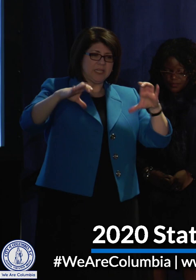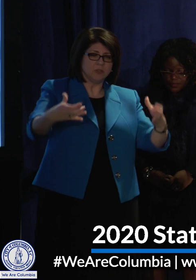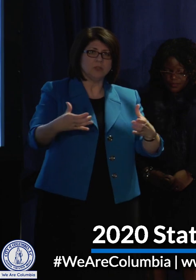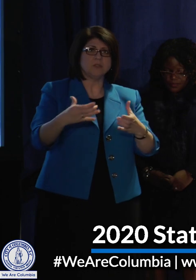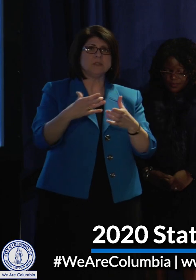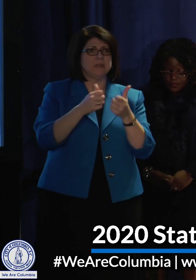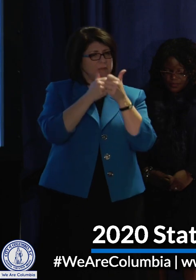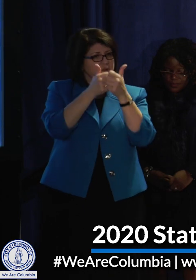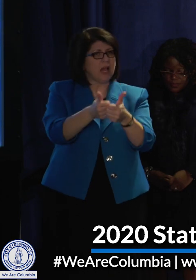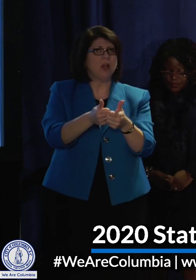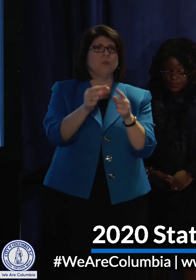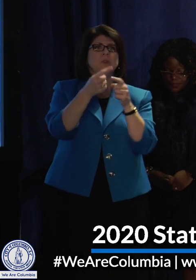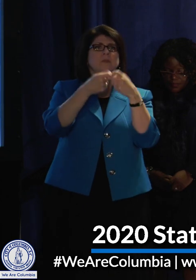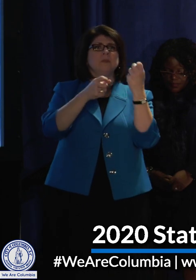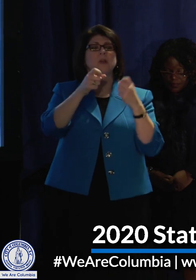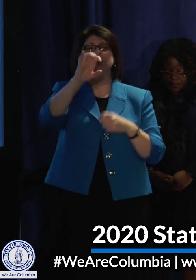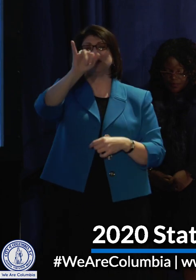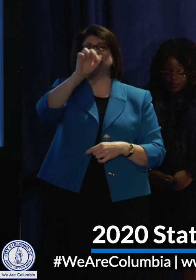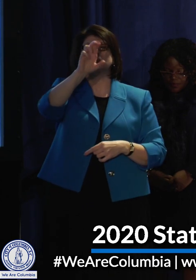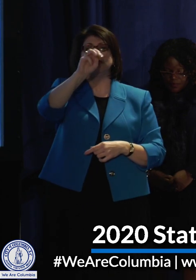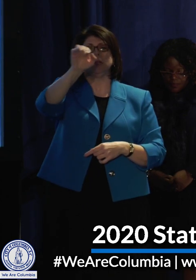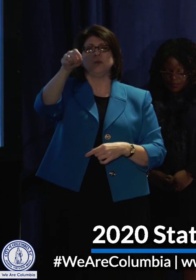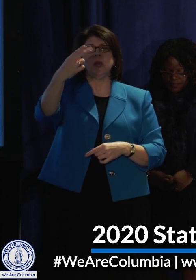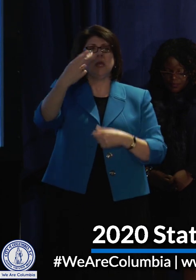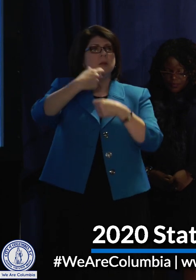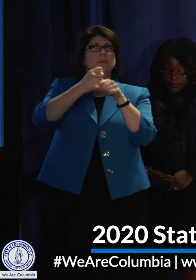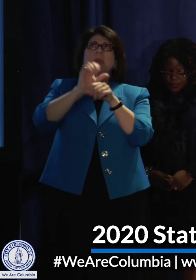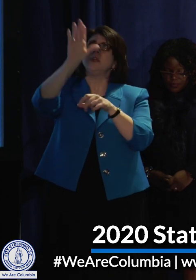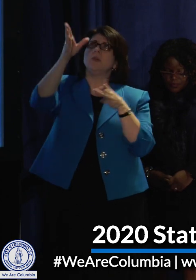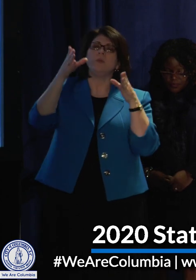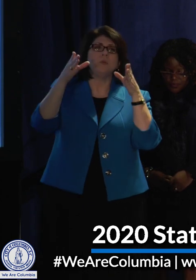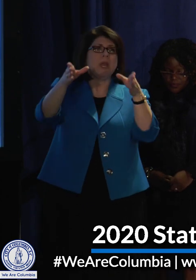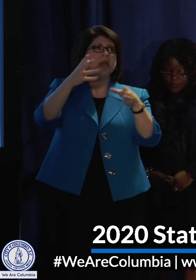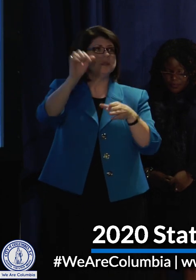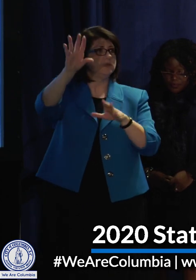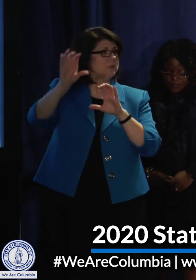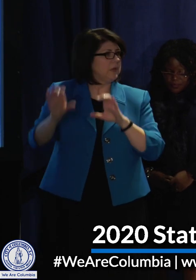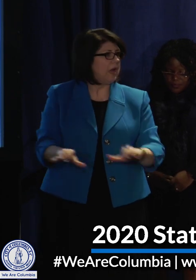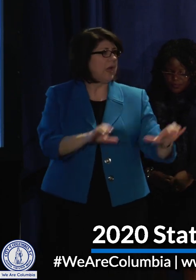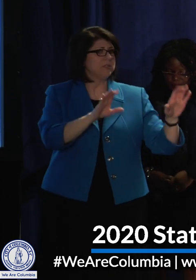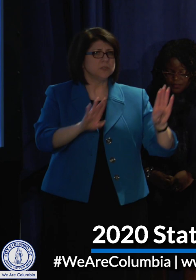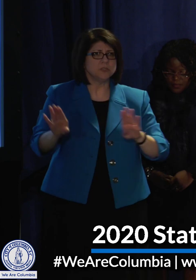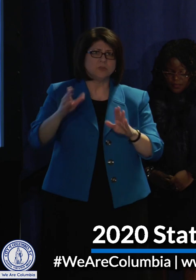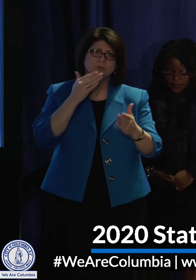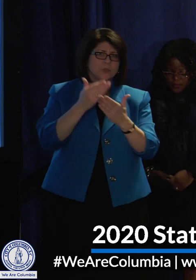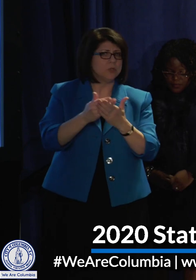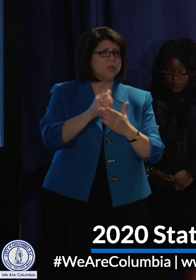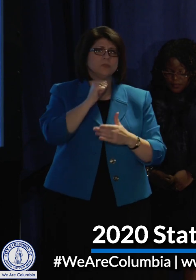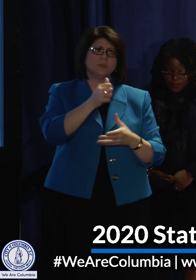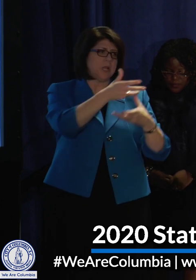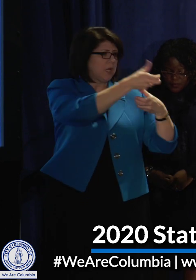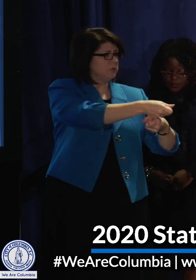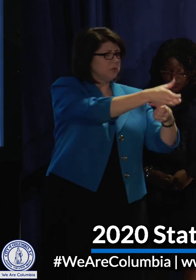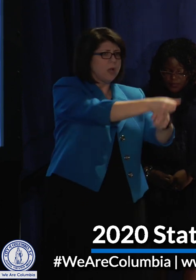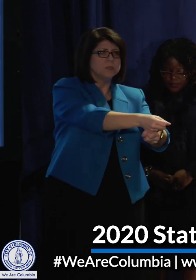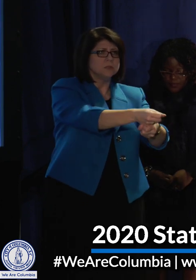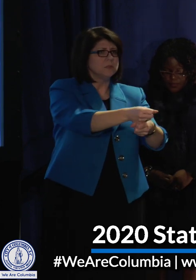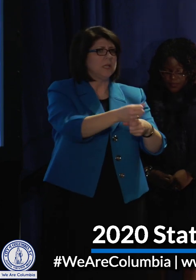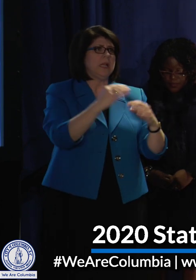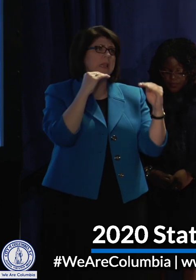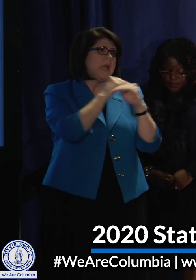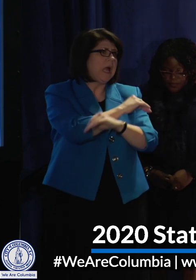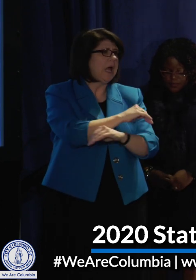of the prophet Jeremiah. Make your ways and your acts good. Do not put your trust in lying